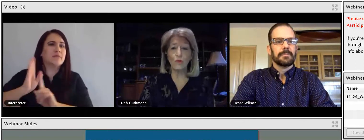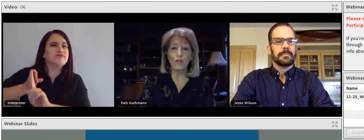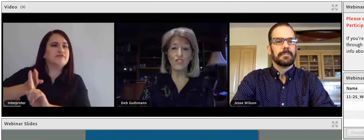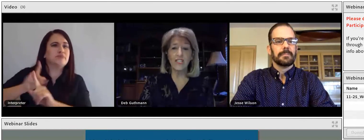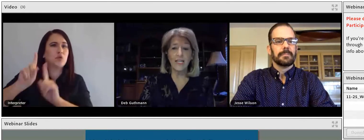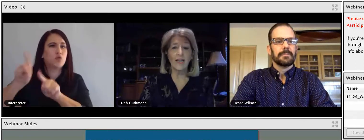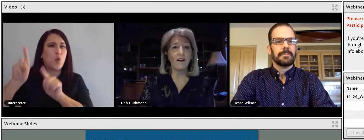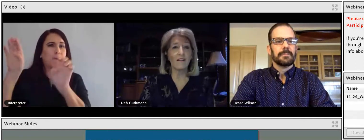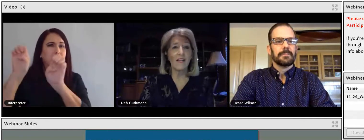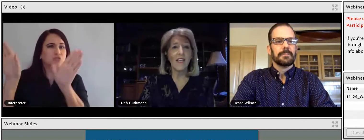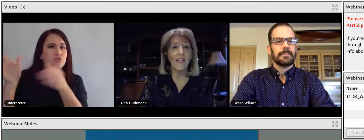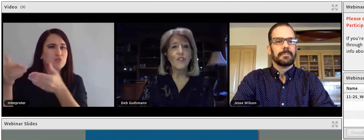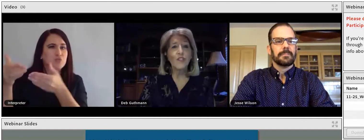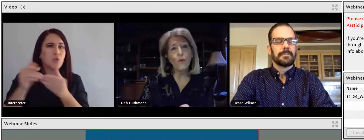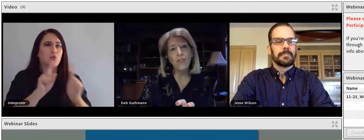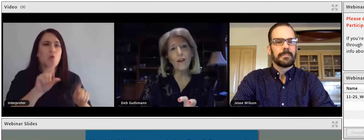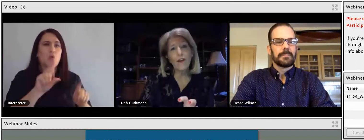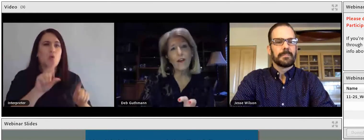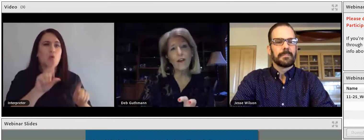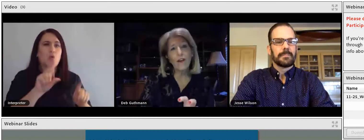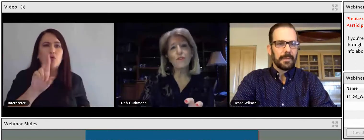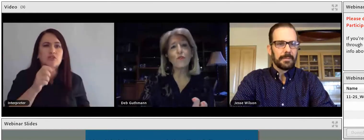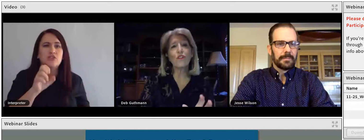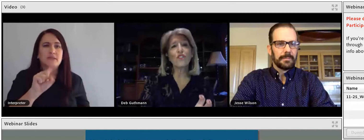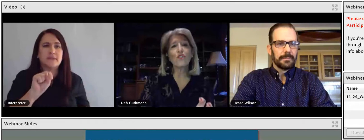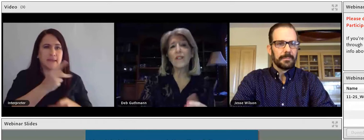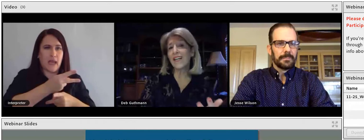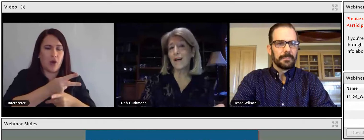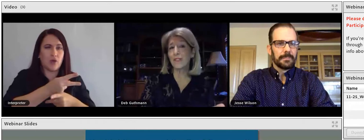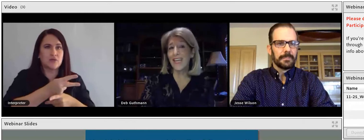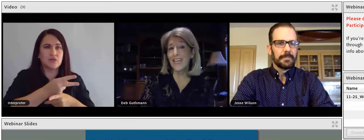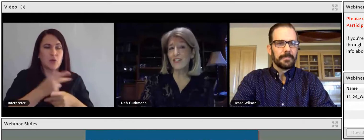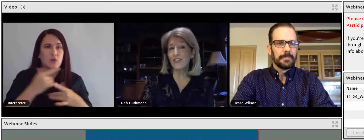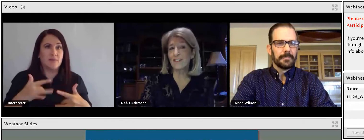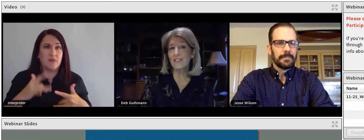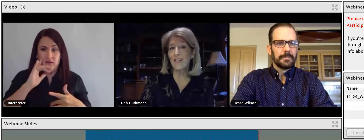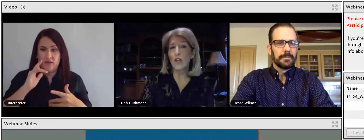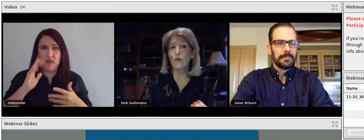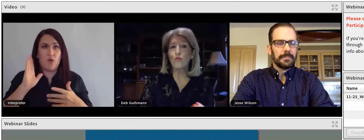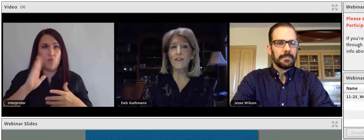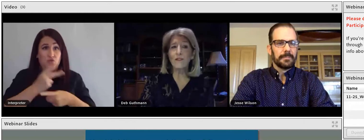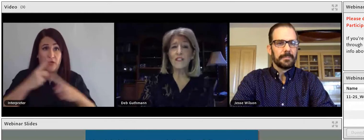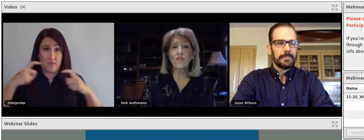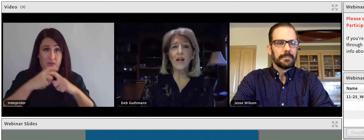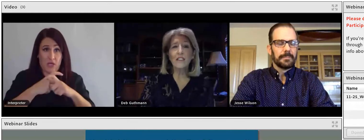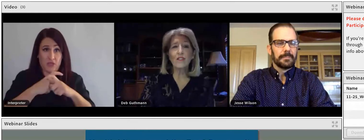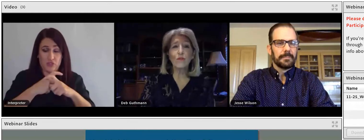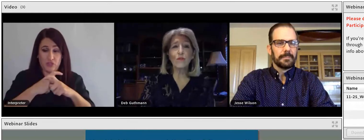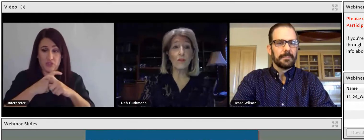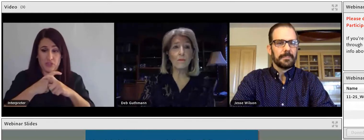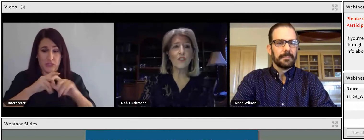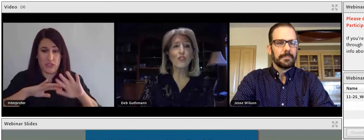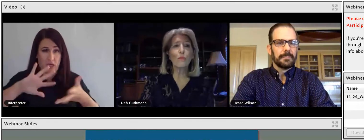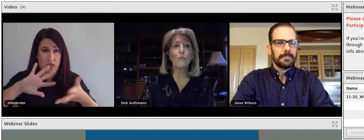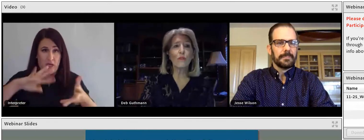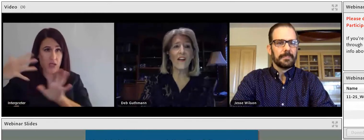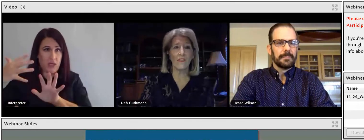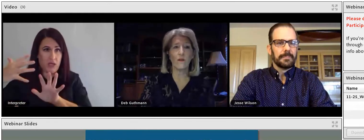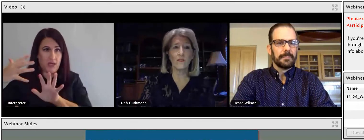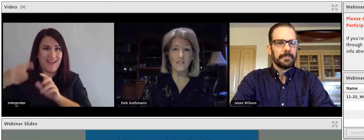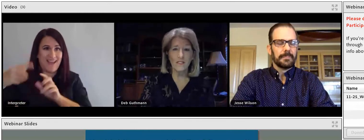go to urgent care. So they're geared towards treating complications rather than trying to do treatments